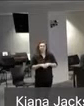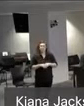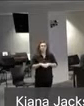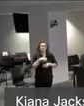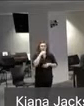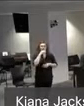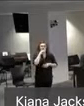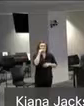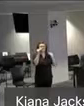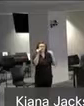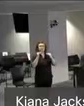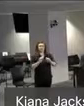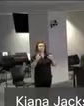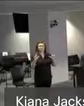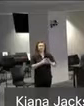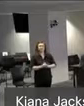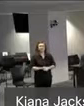Next slide.